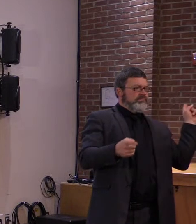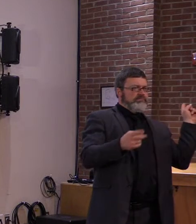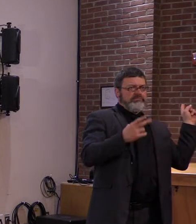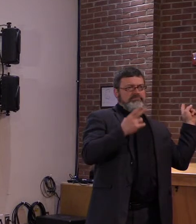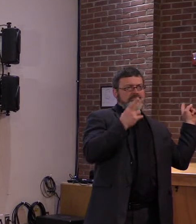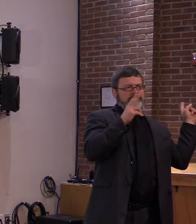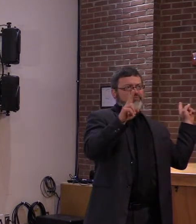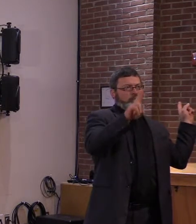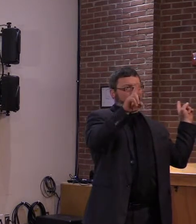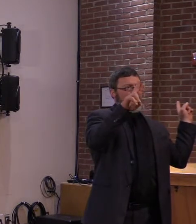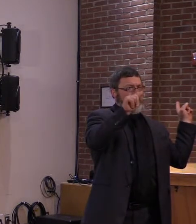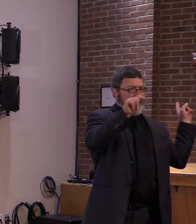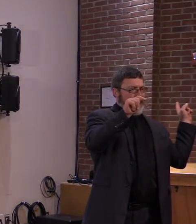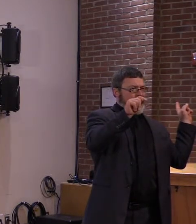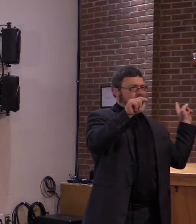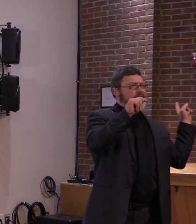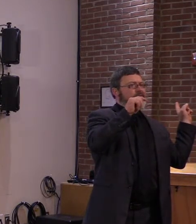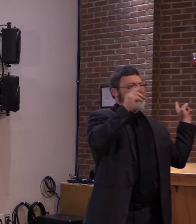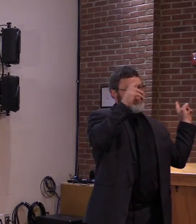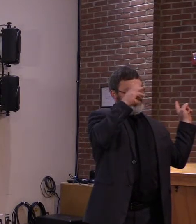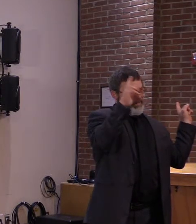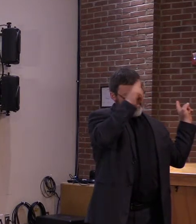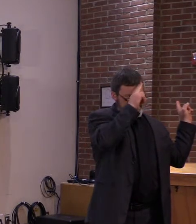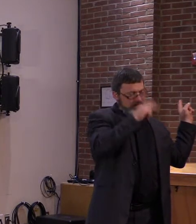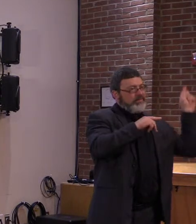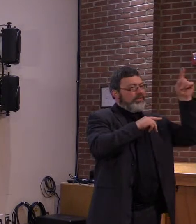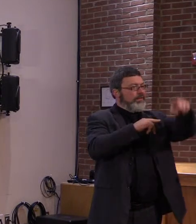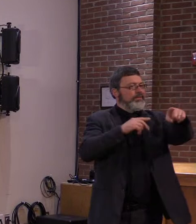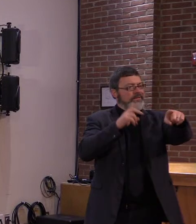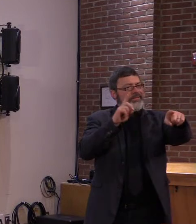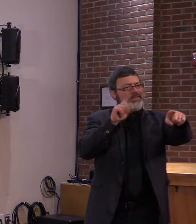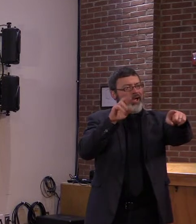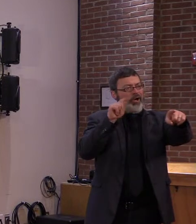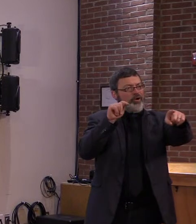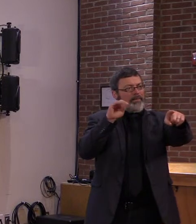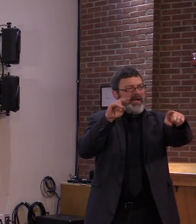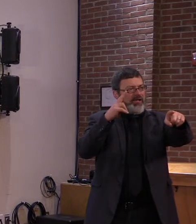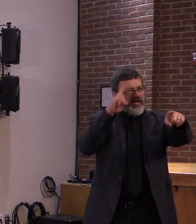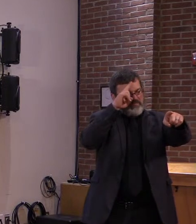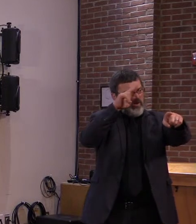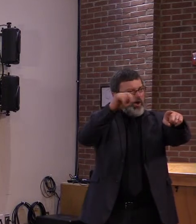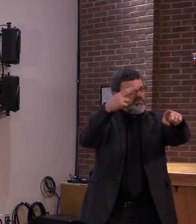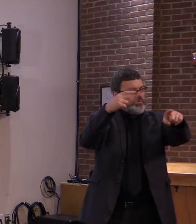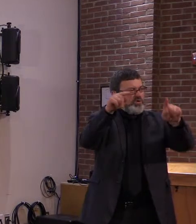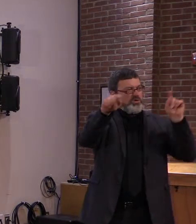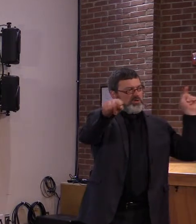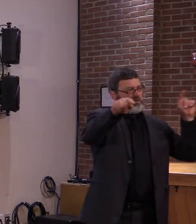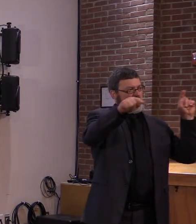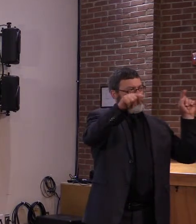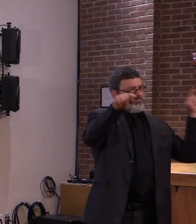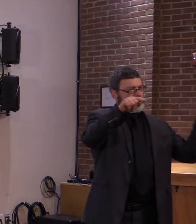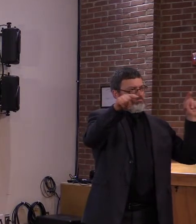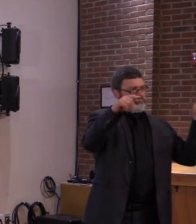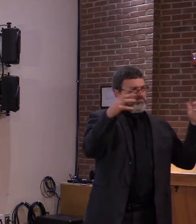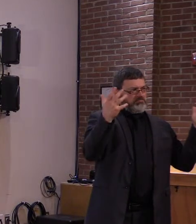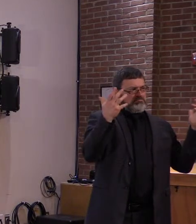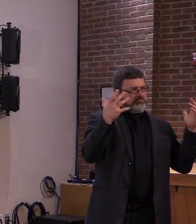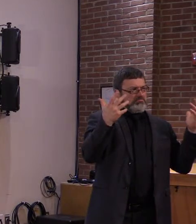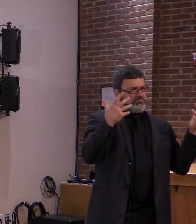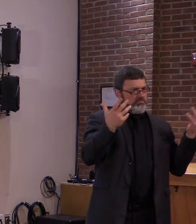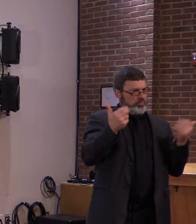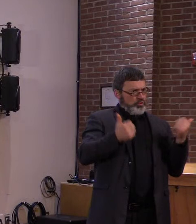different than what was done. I believe the election was